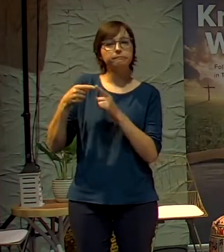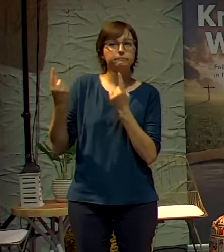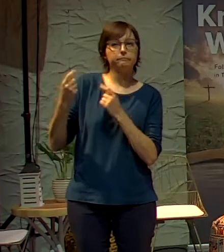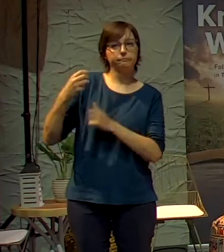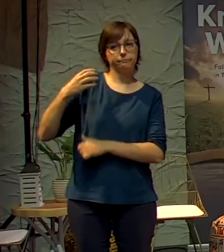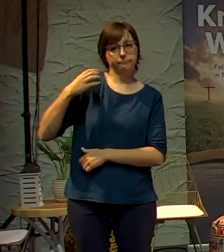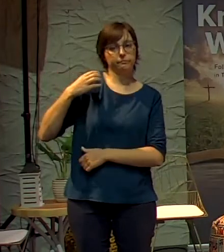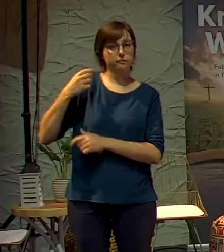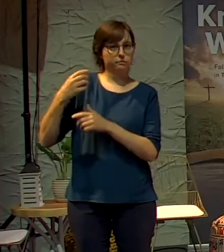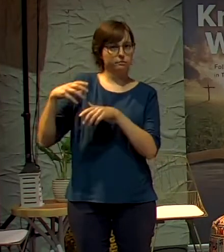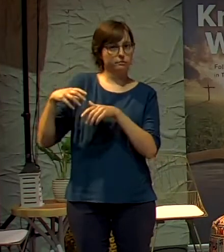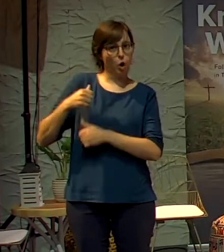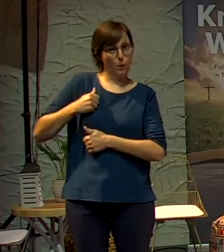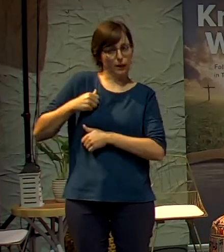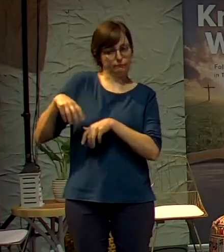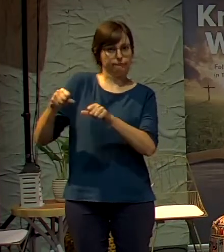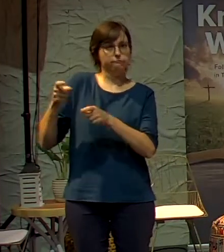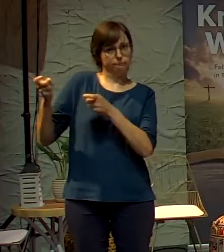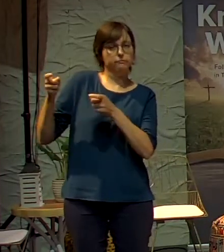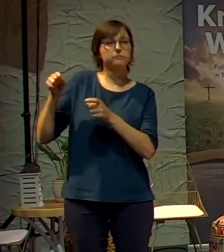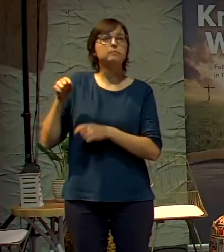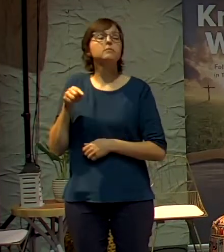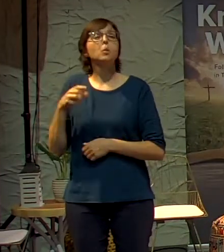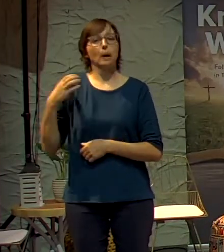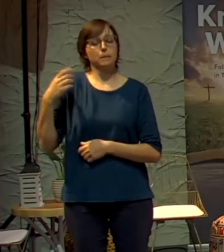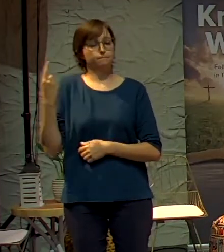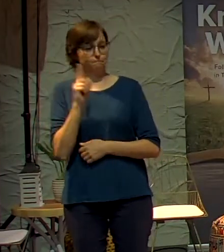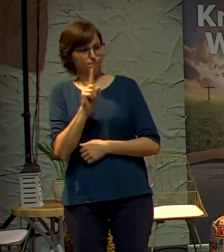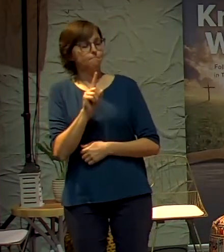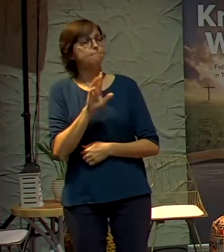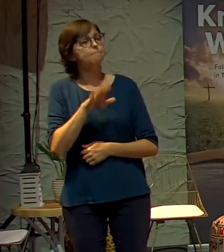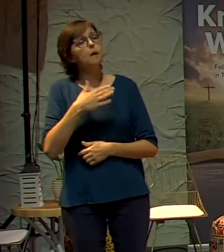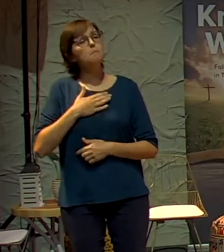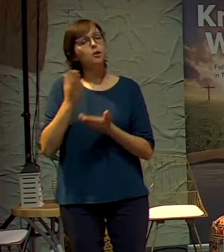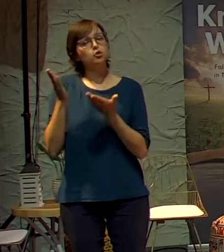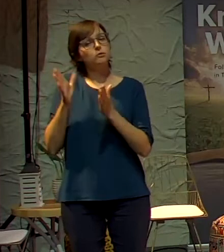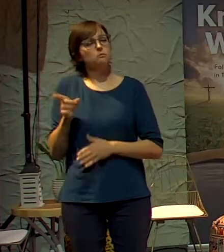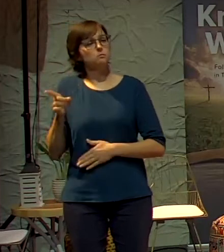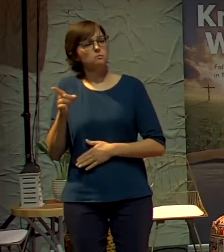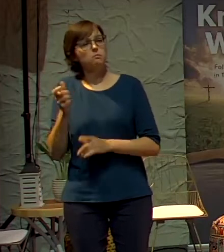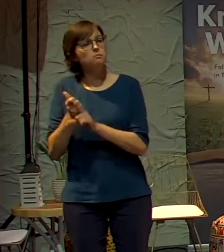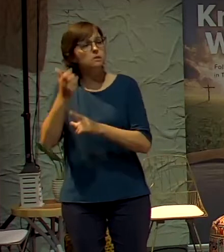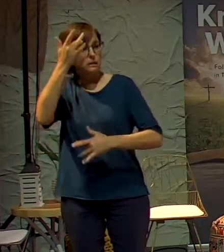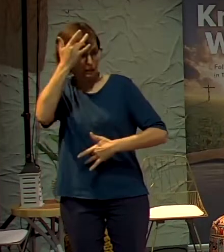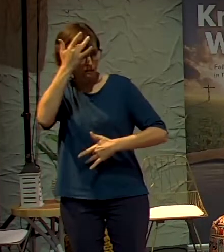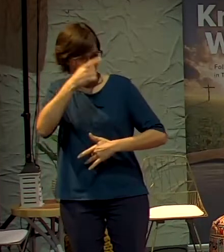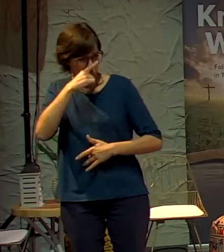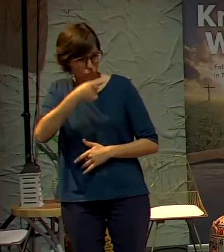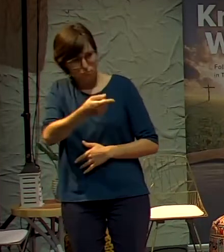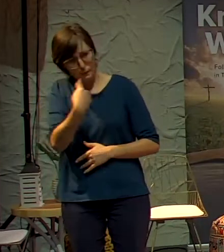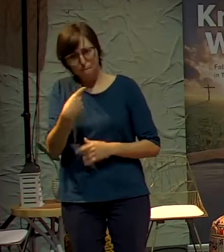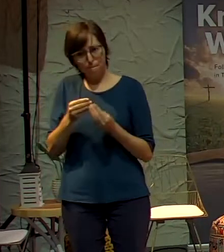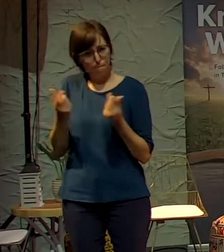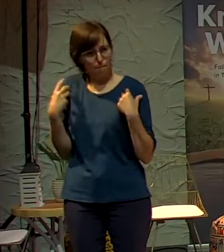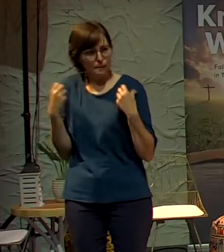So the captain approaches him and he says, my servant is sick. Will you come and heal